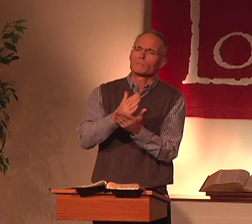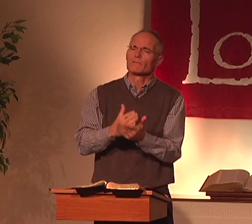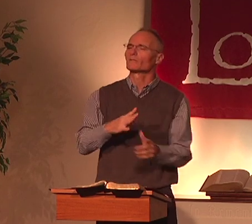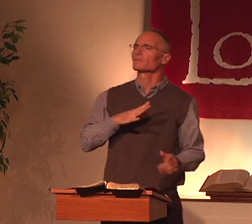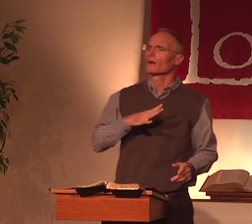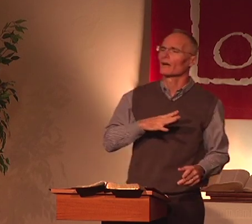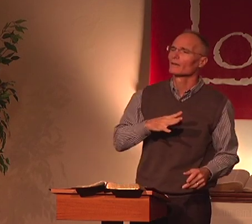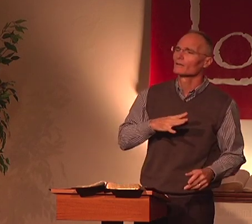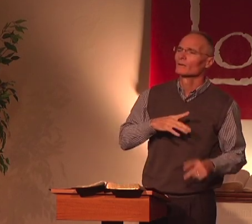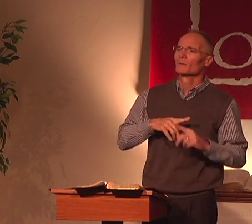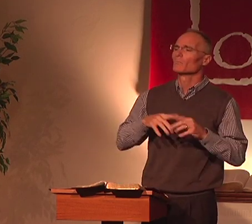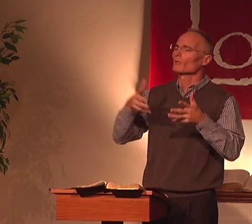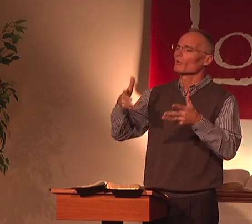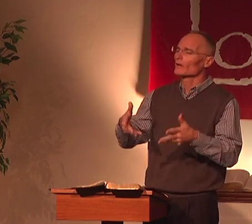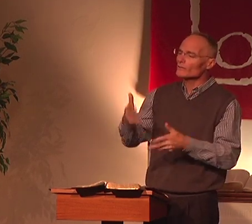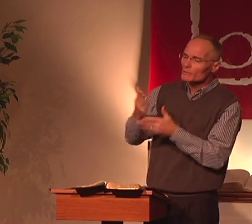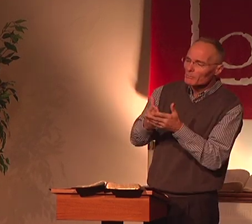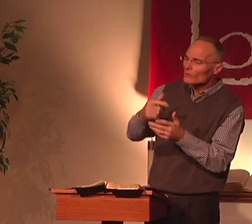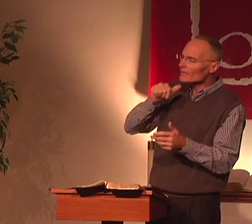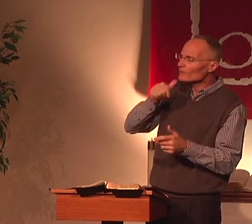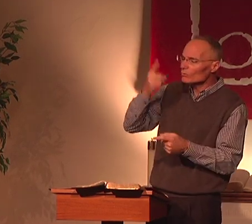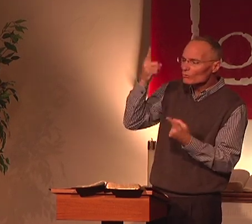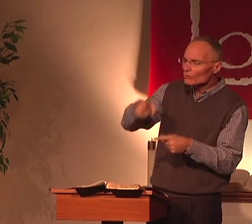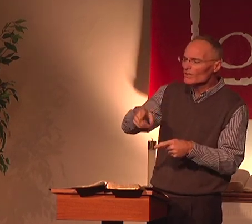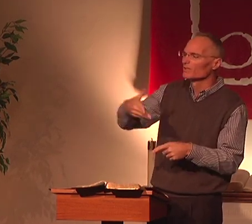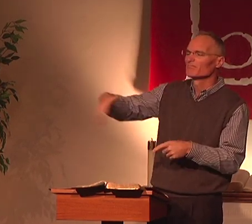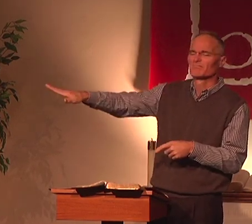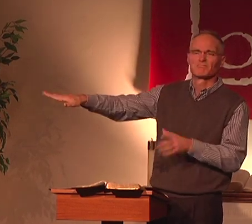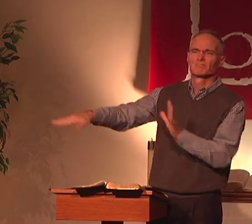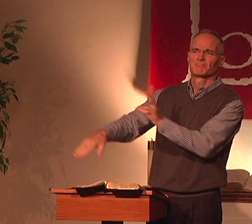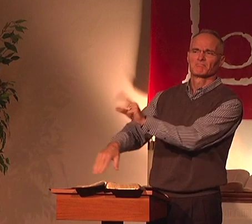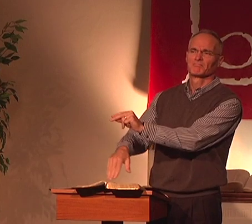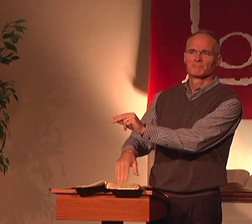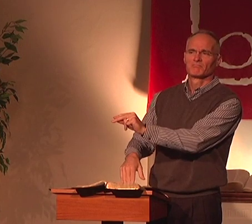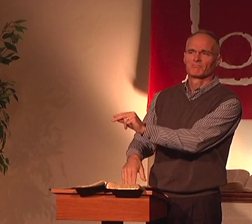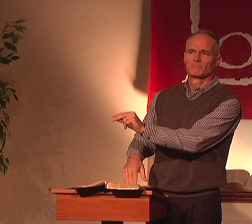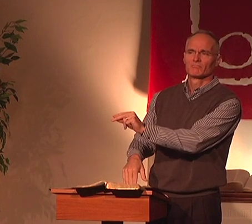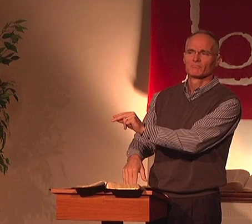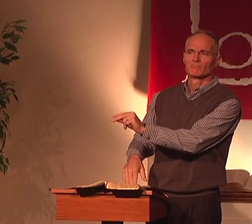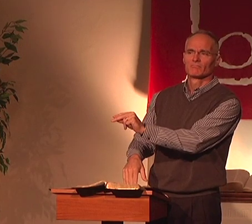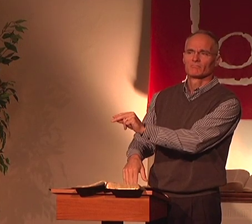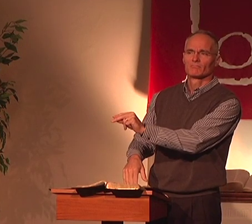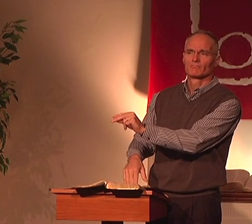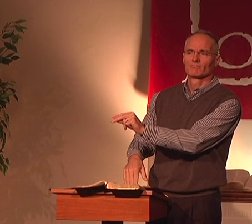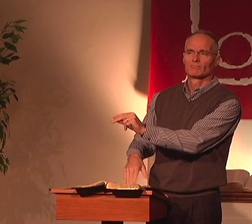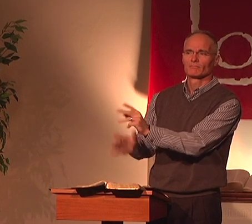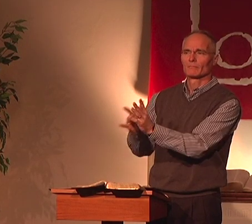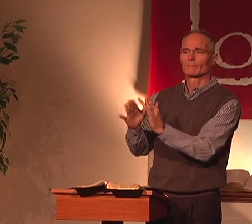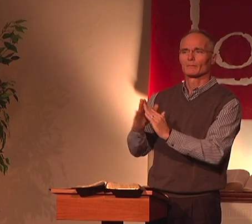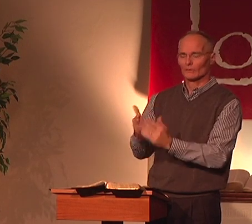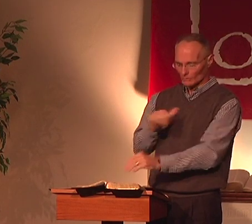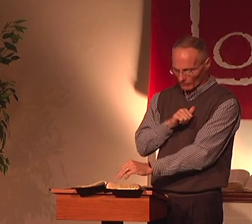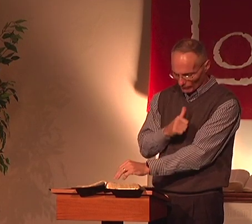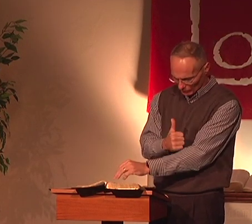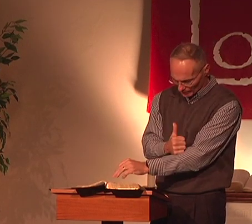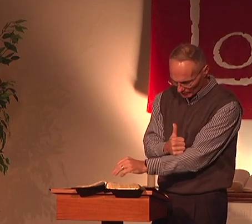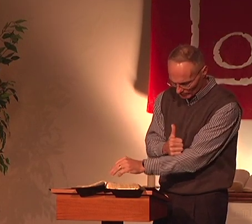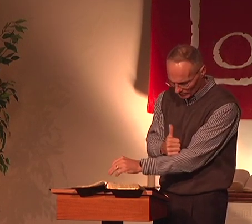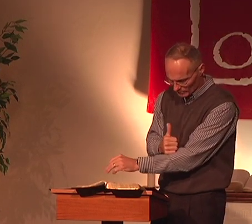Oh some of it Was fine Yeah But the rest of it Some parts I don't agree With that part They're disregarded parts But the bible